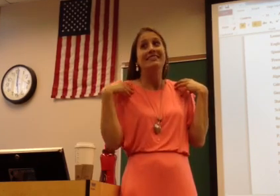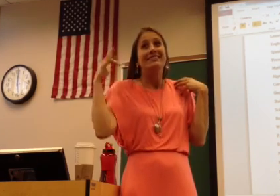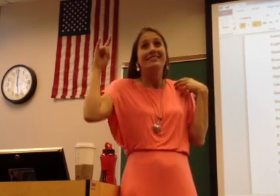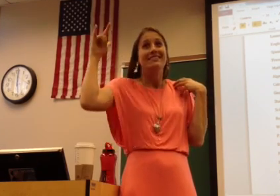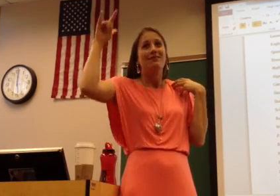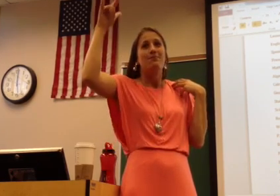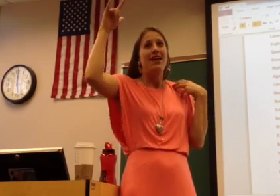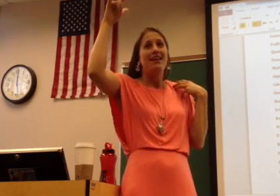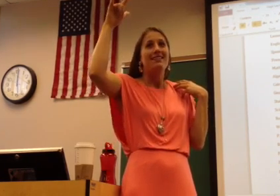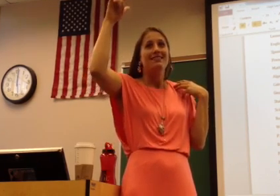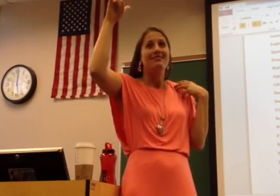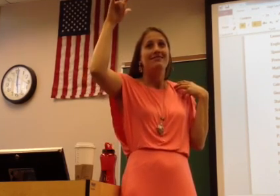Plane.